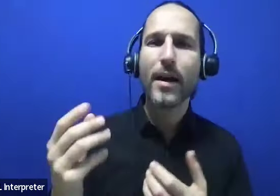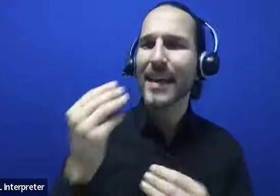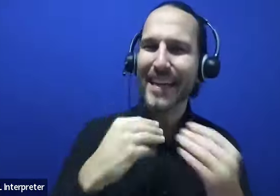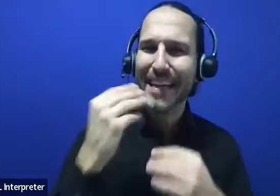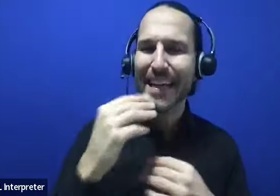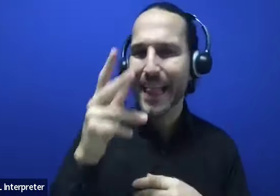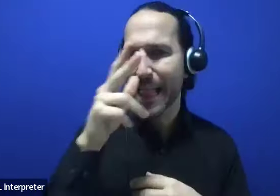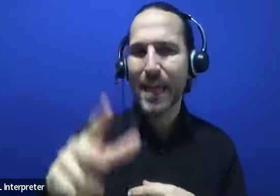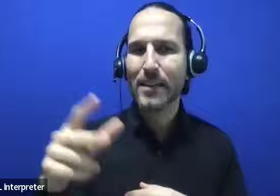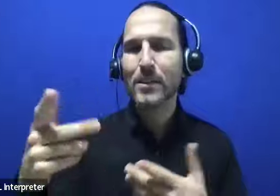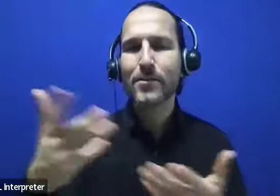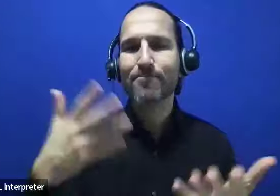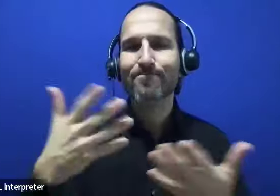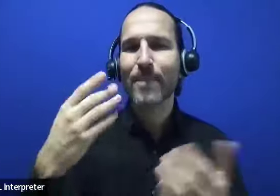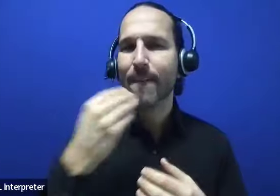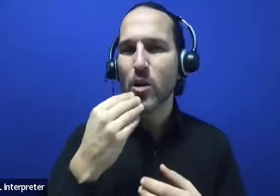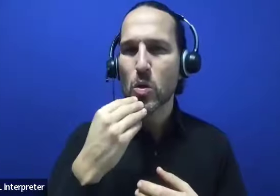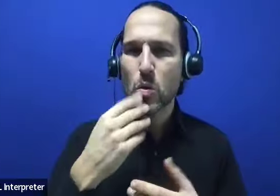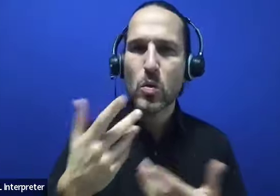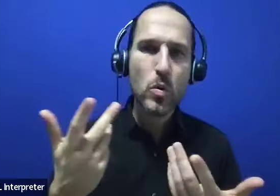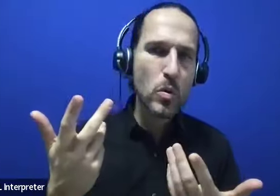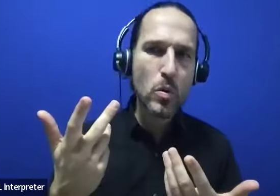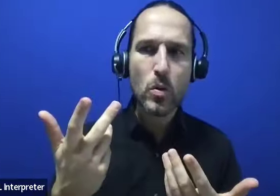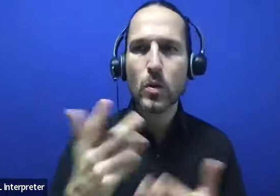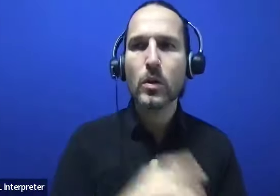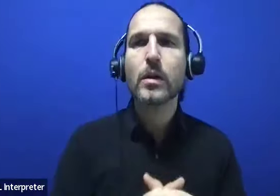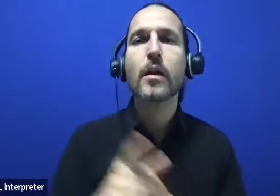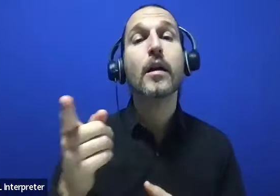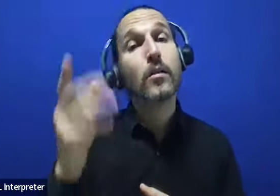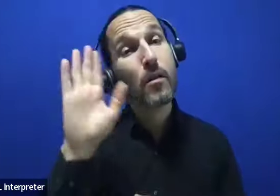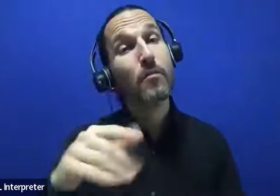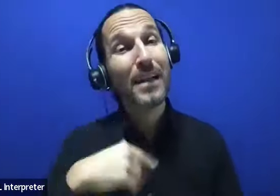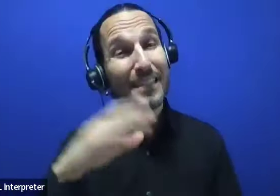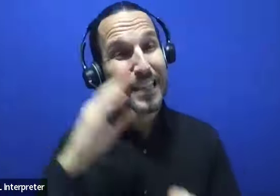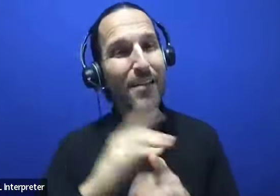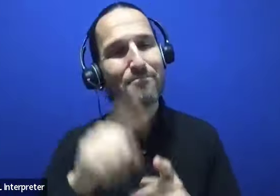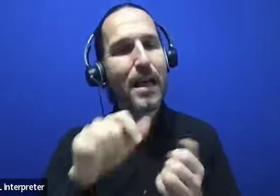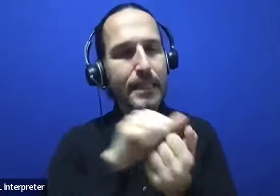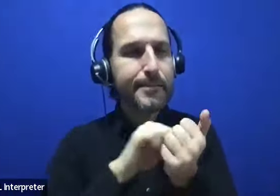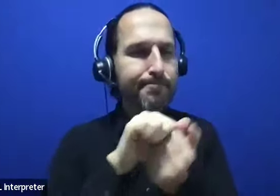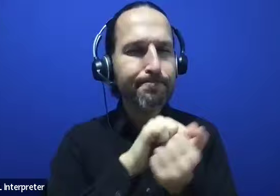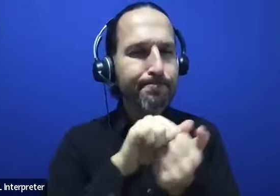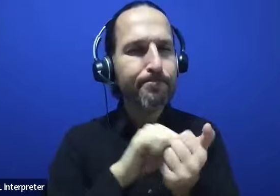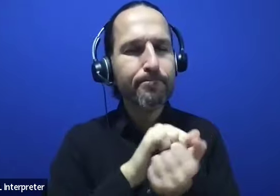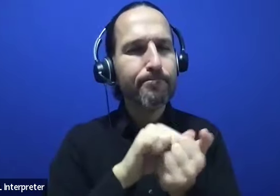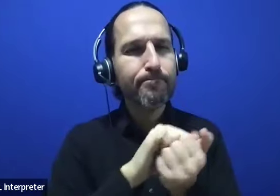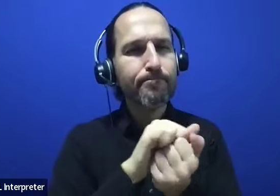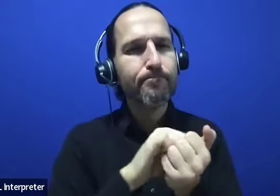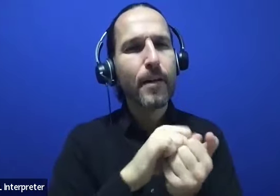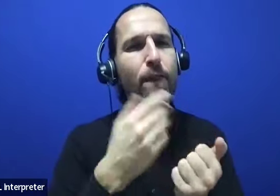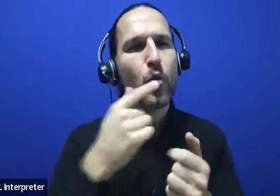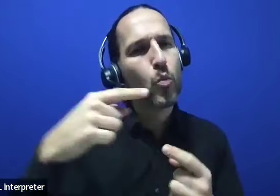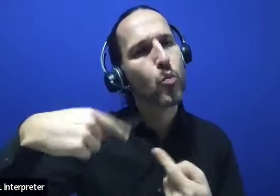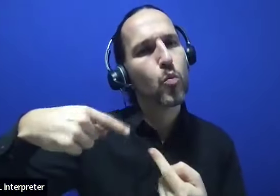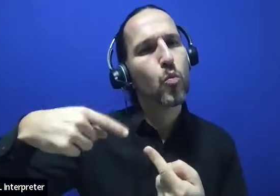cardboard, right? By the way, Jacob has to have all his food pureed, so it's absolutely smooth to deal with